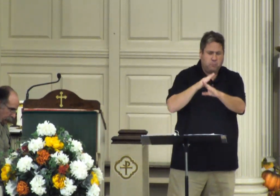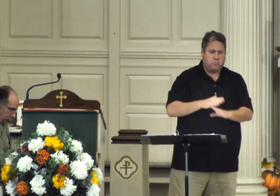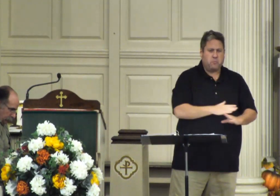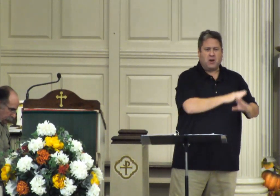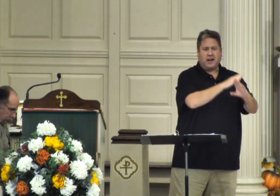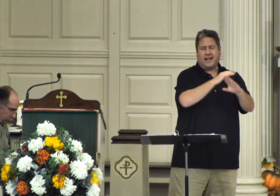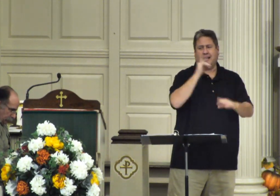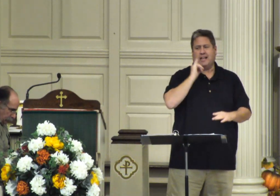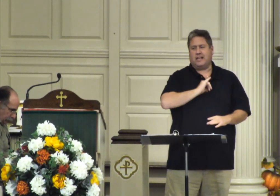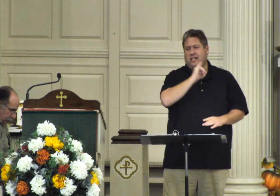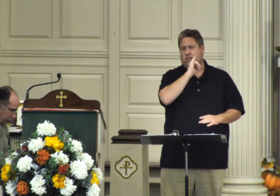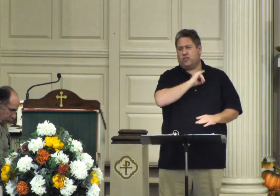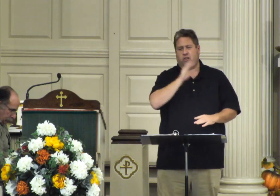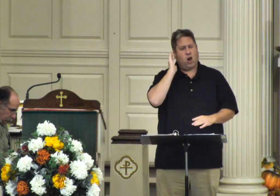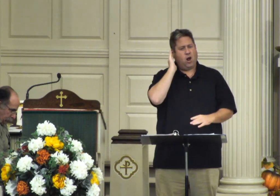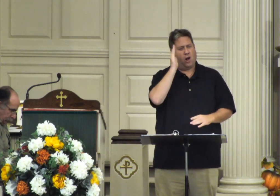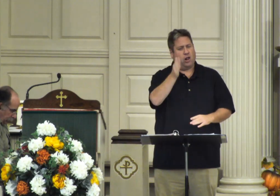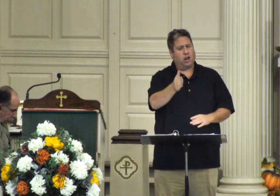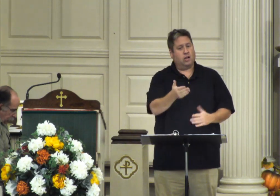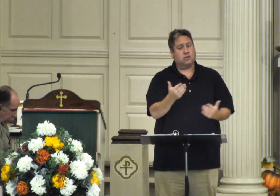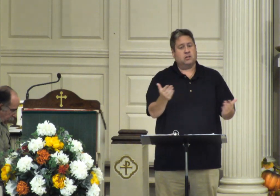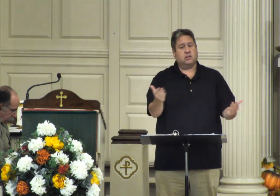of Israel.